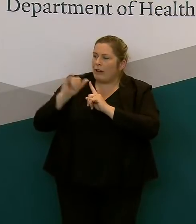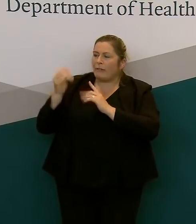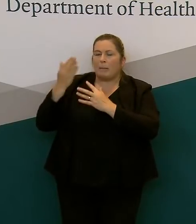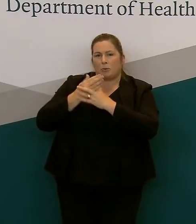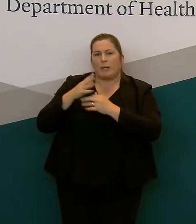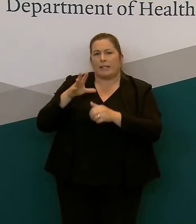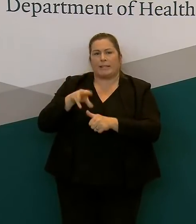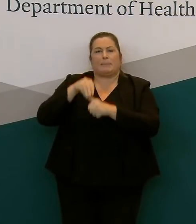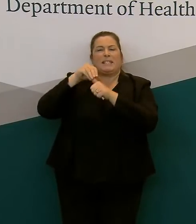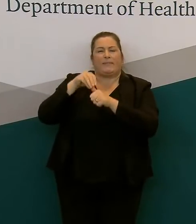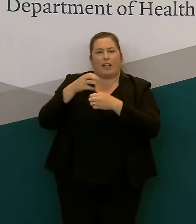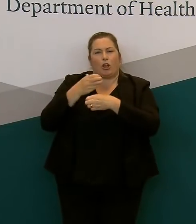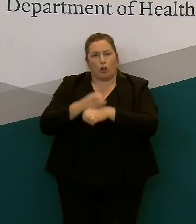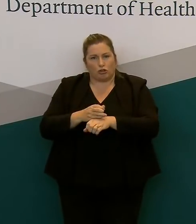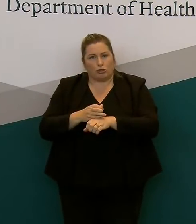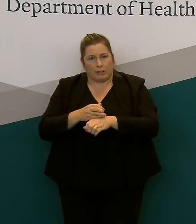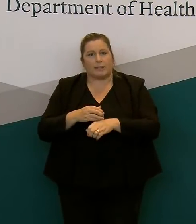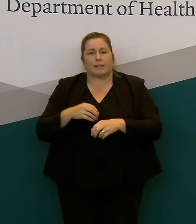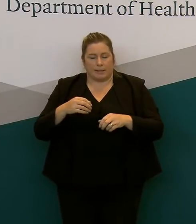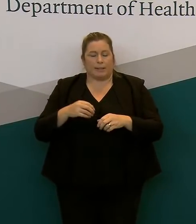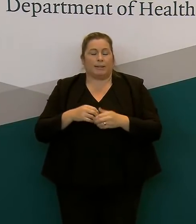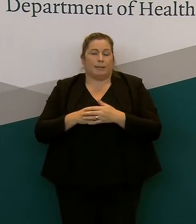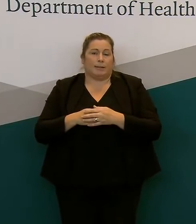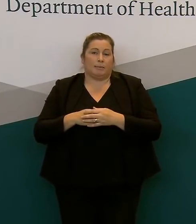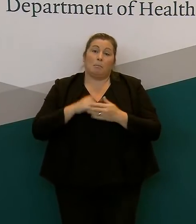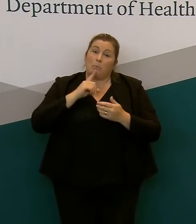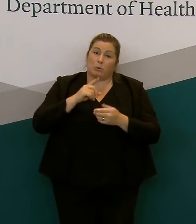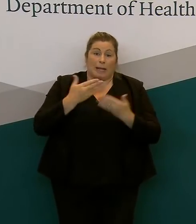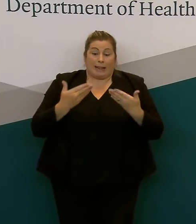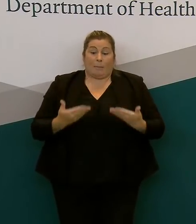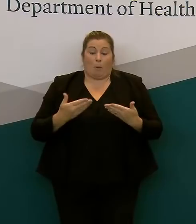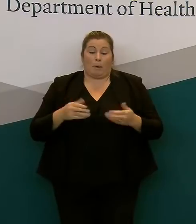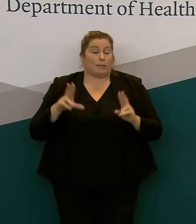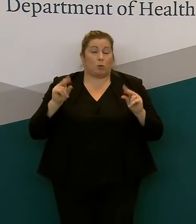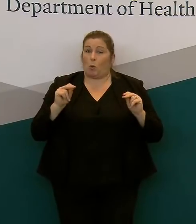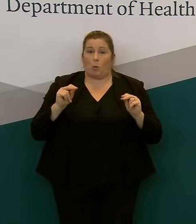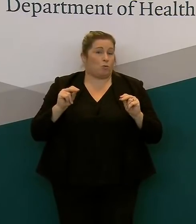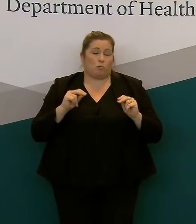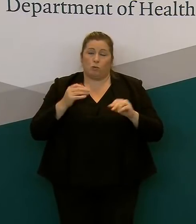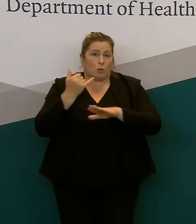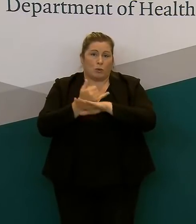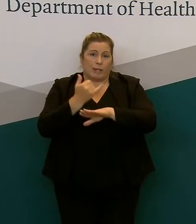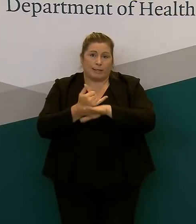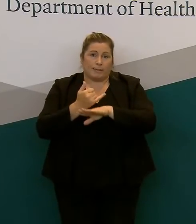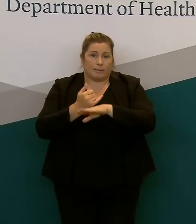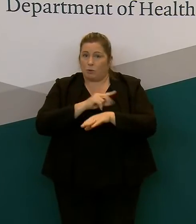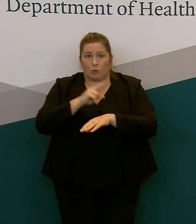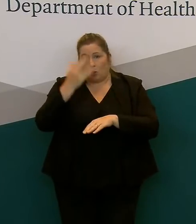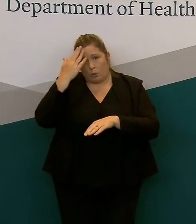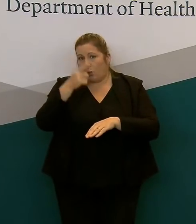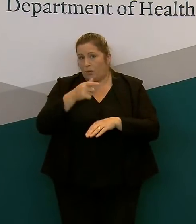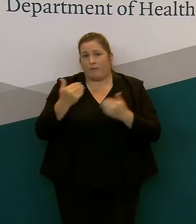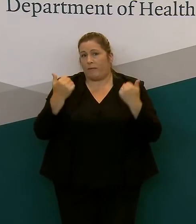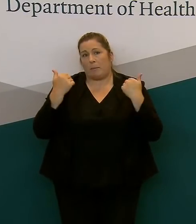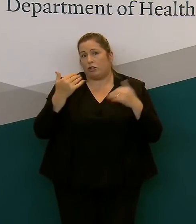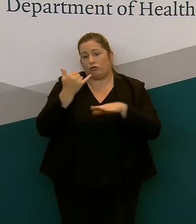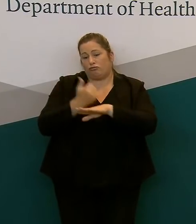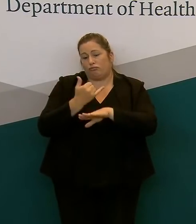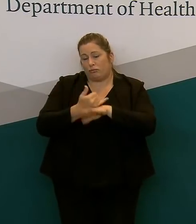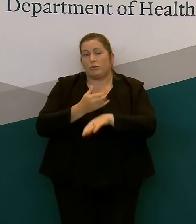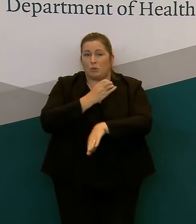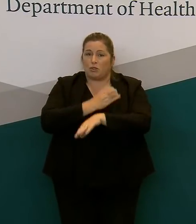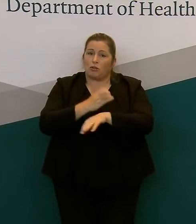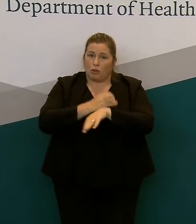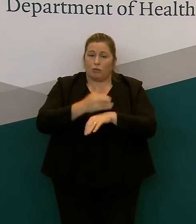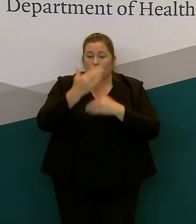and international travel happening between countries. We're not at a point yet where that work is complete and it's ongoing. And